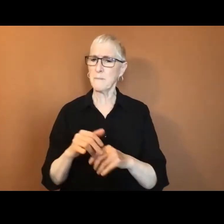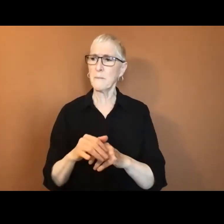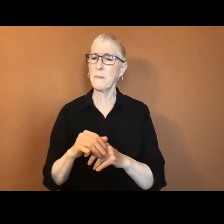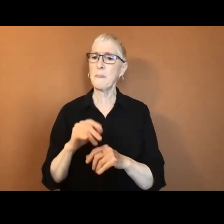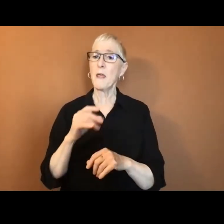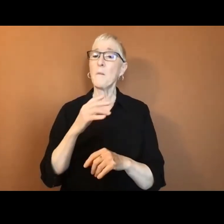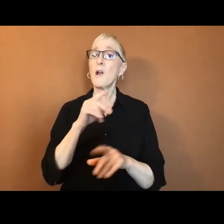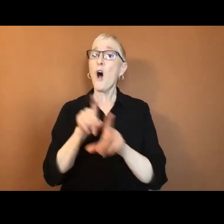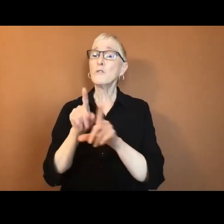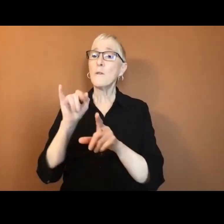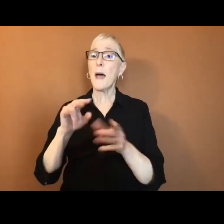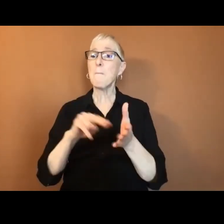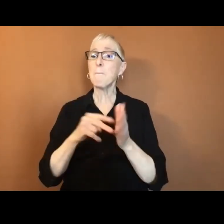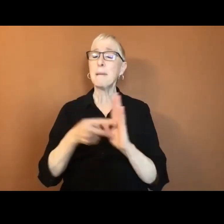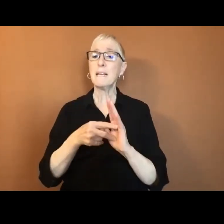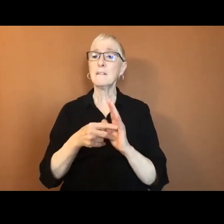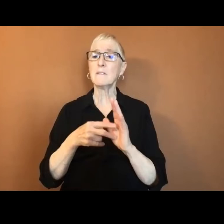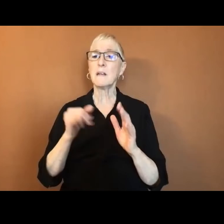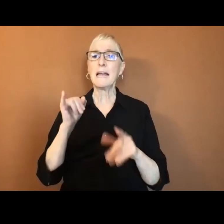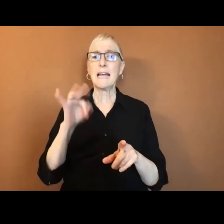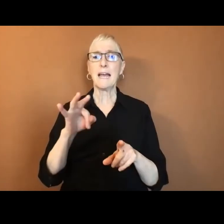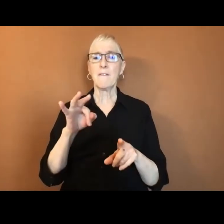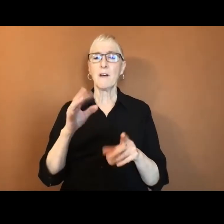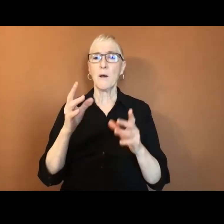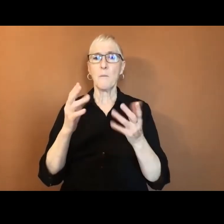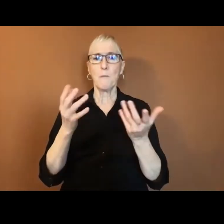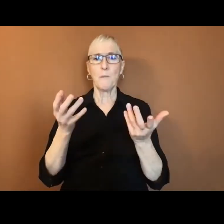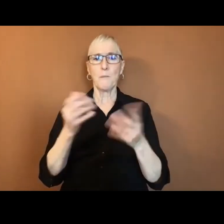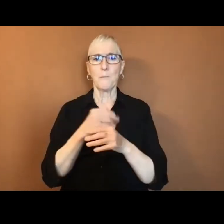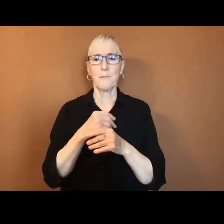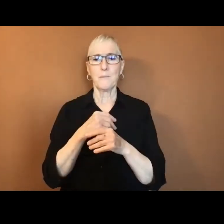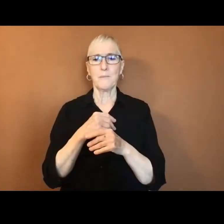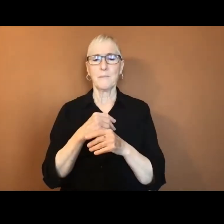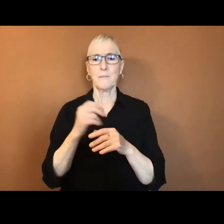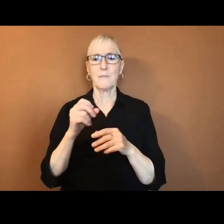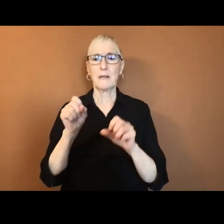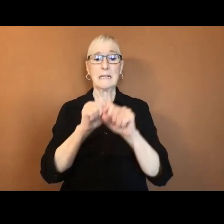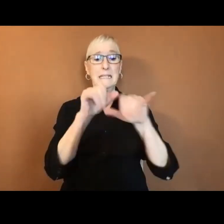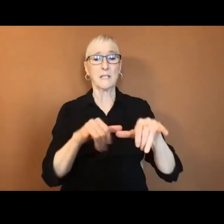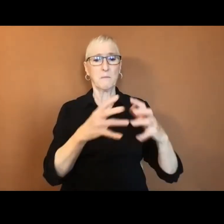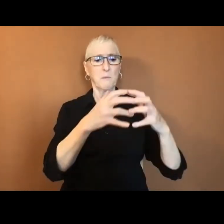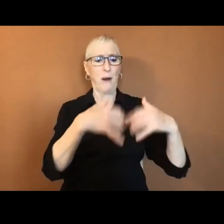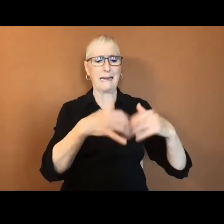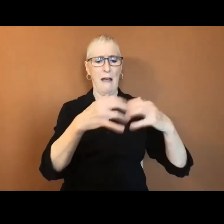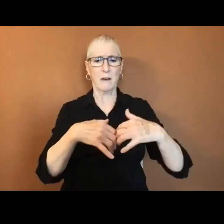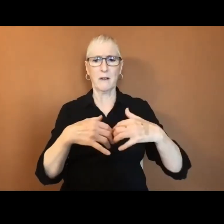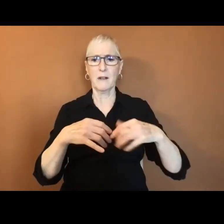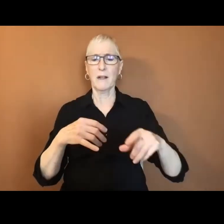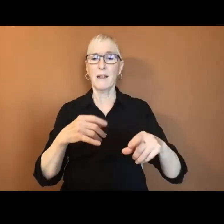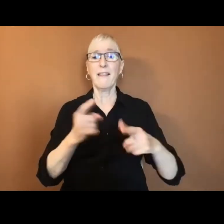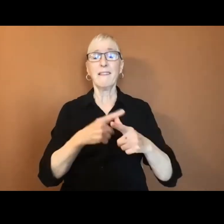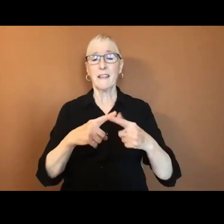also means is that when there's breakdowns in the systems that have kept us safe for so long, that there can